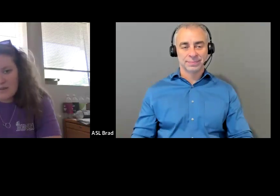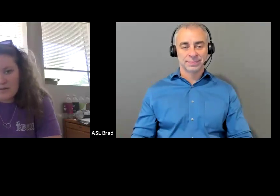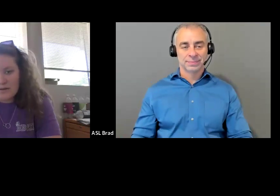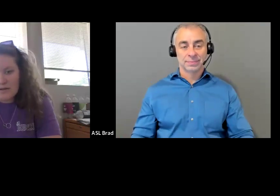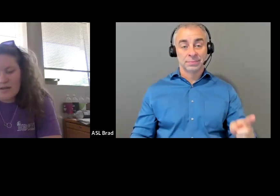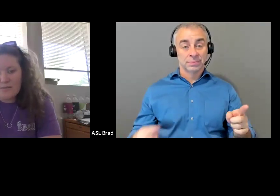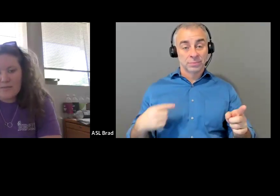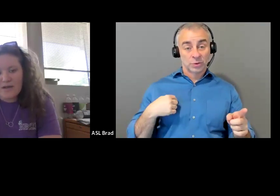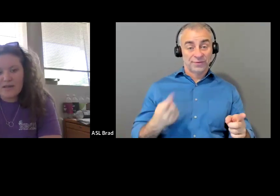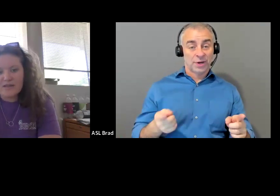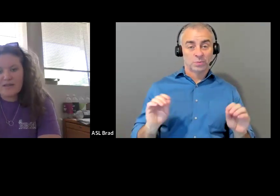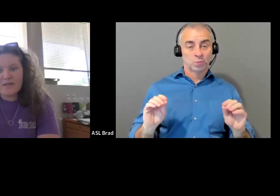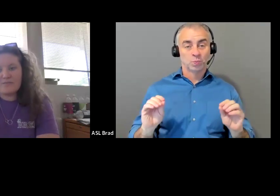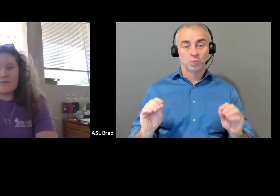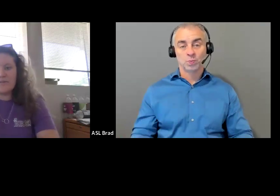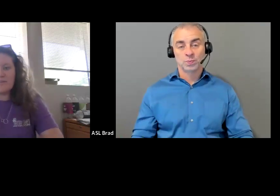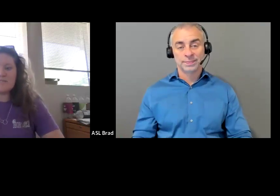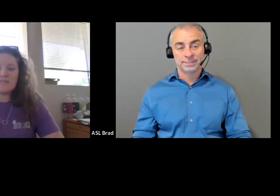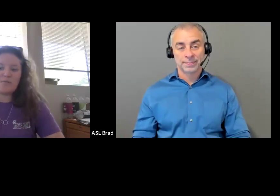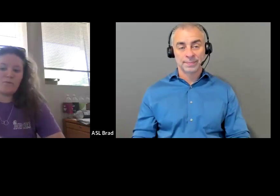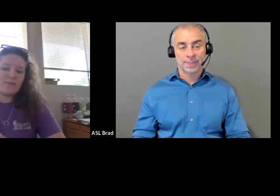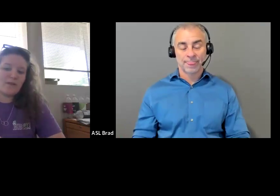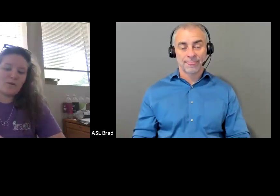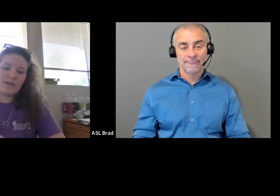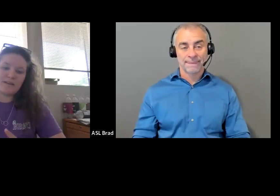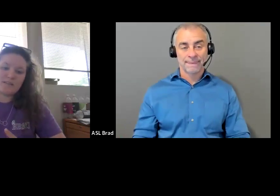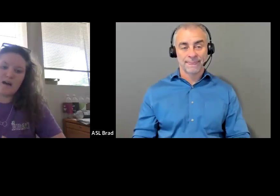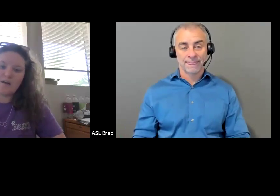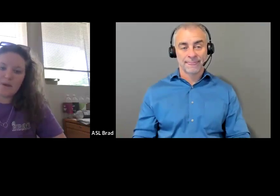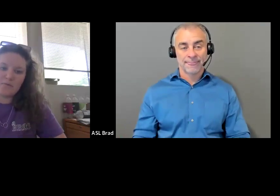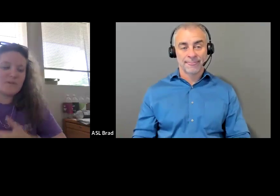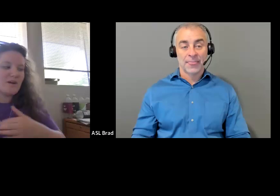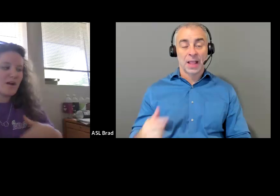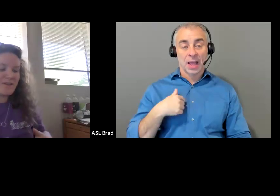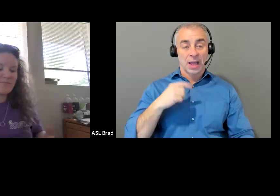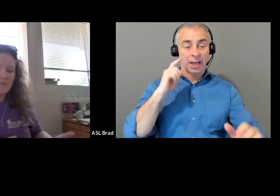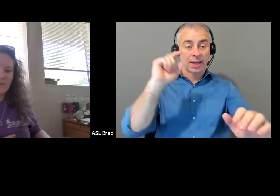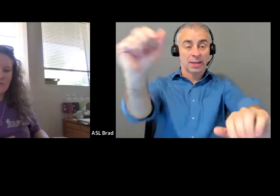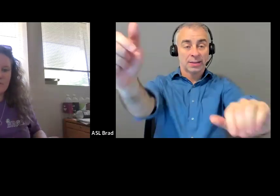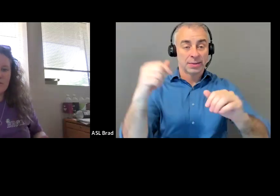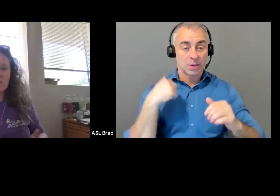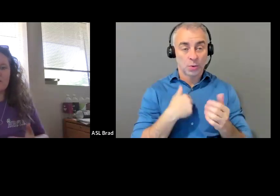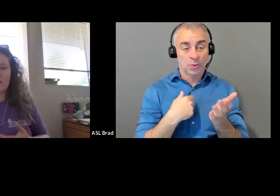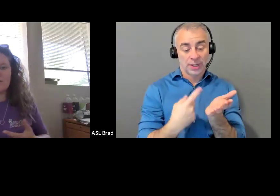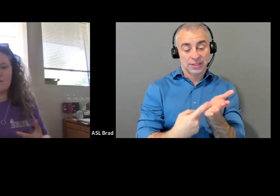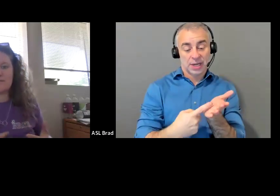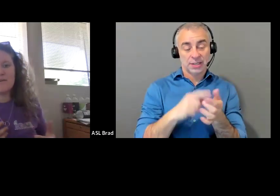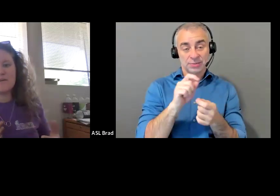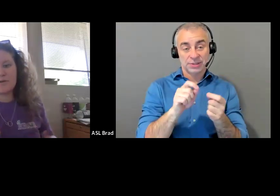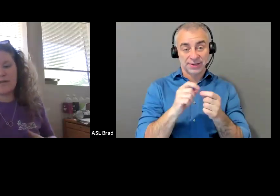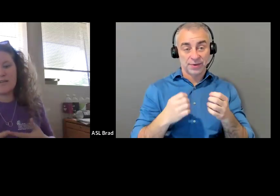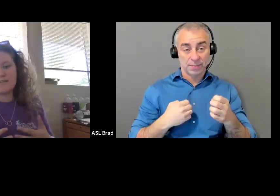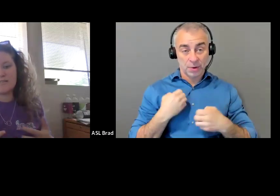Surprisingly, no. I have noticed that when they want to when we talk about specific emotions, I try